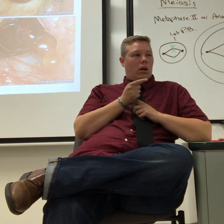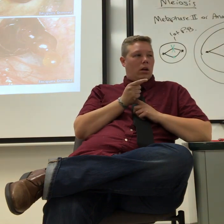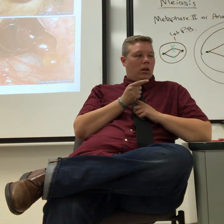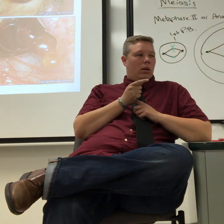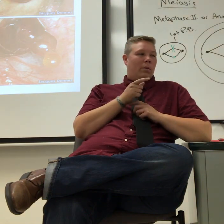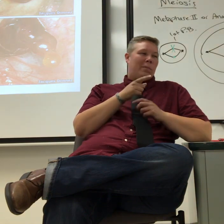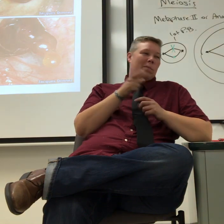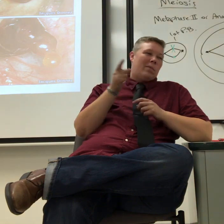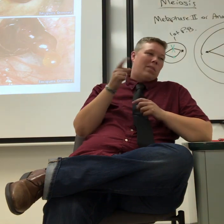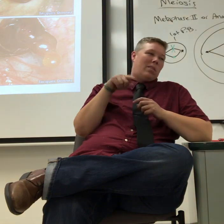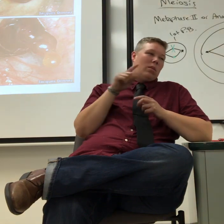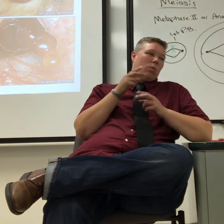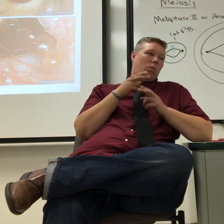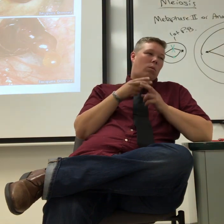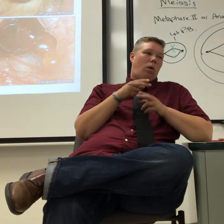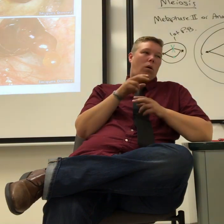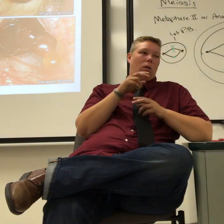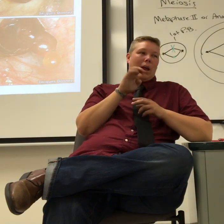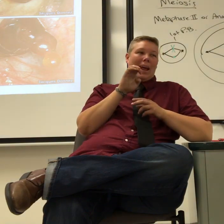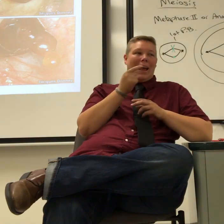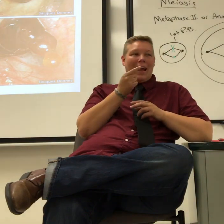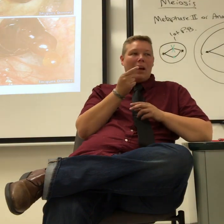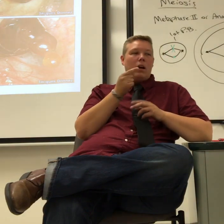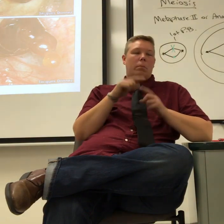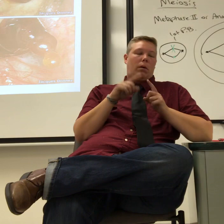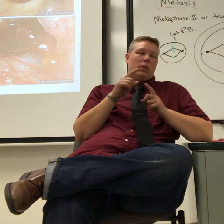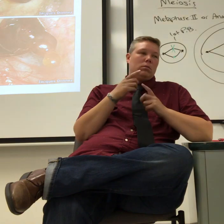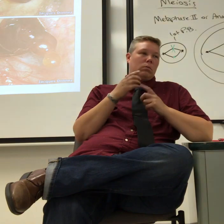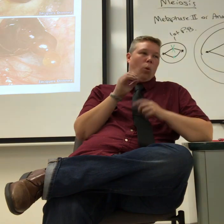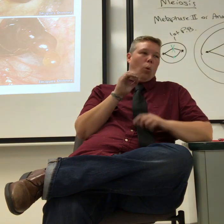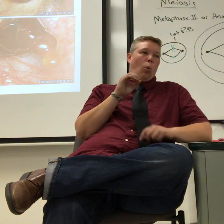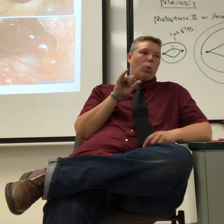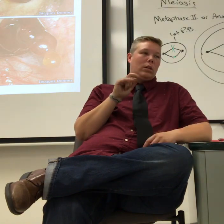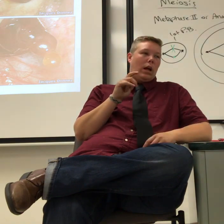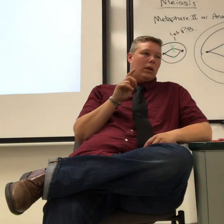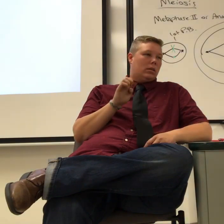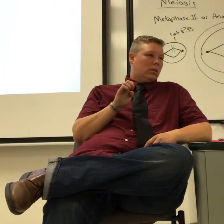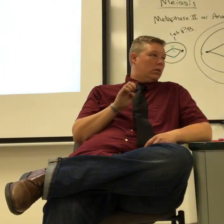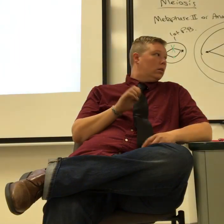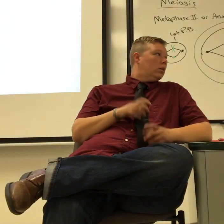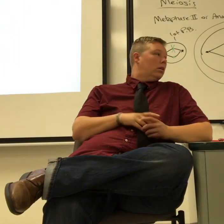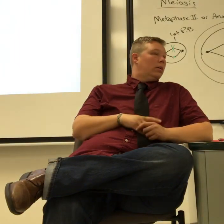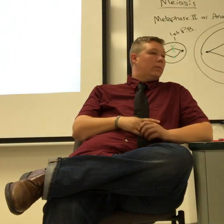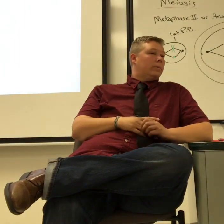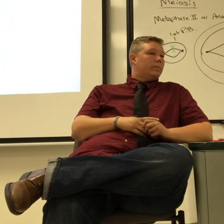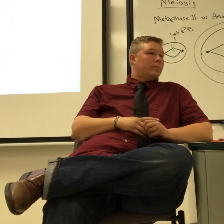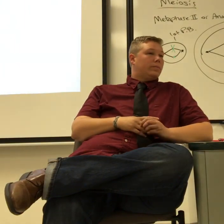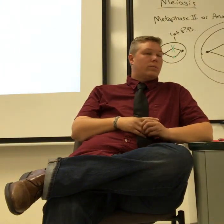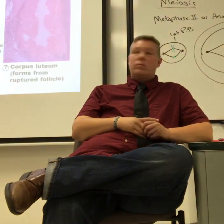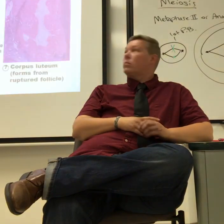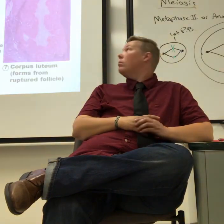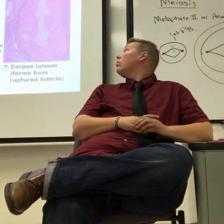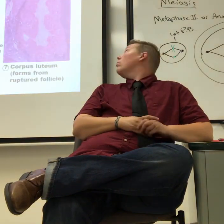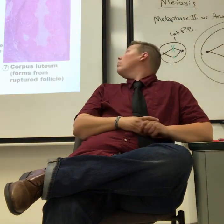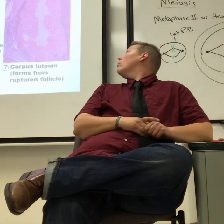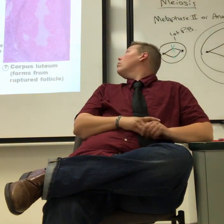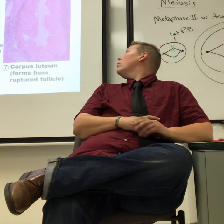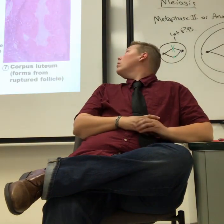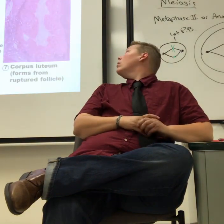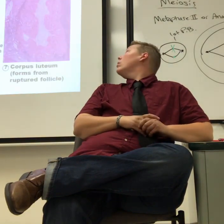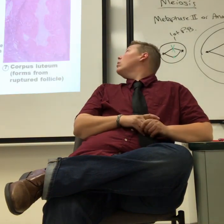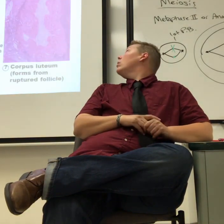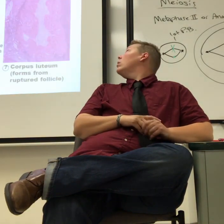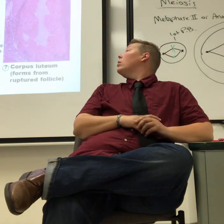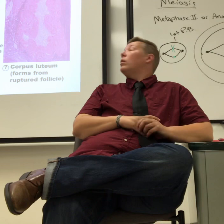called secondary oocyte. We're in meiosis 2. We're stuck in anaphase, metaphase 2. When you get to the luteal phase, so what happens